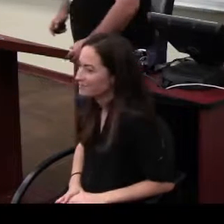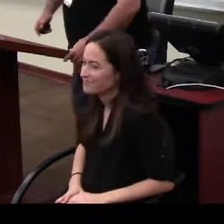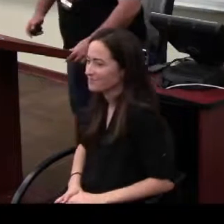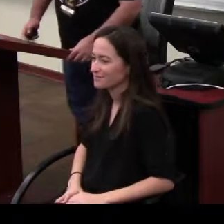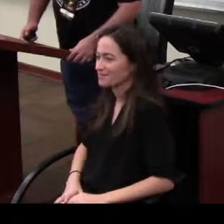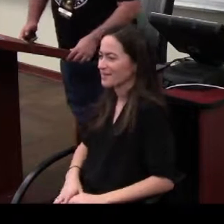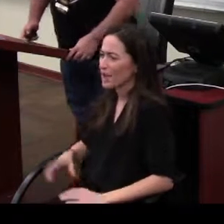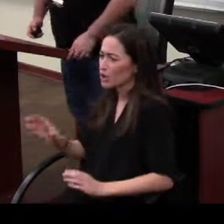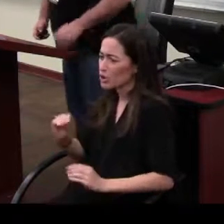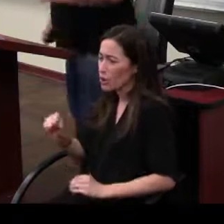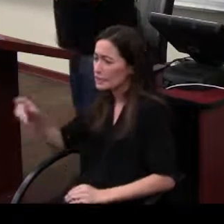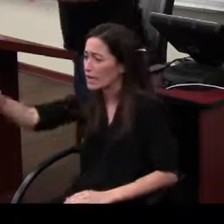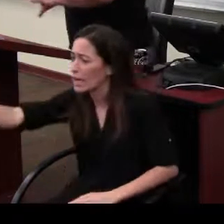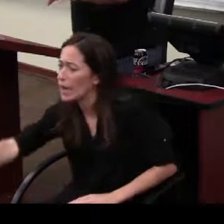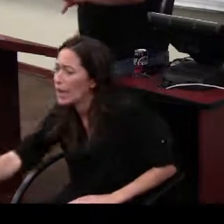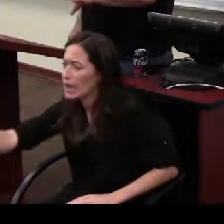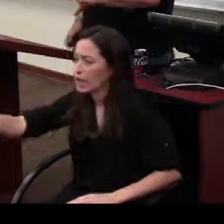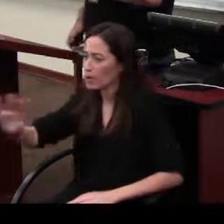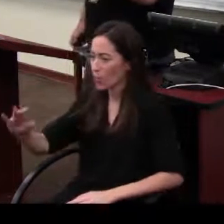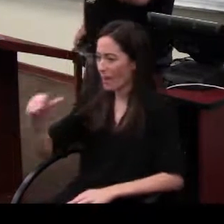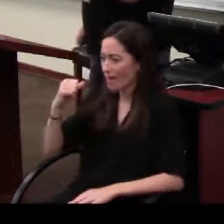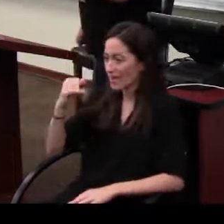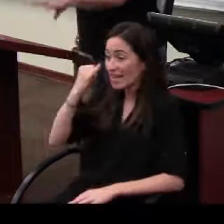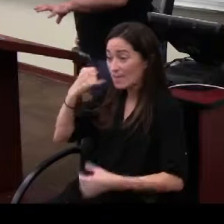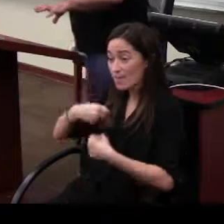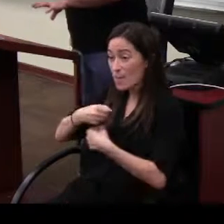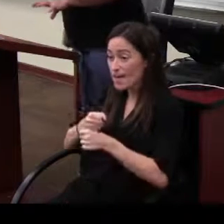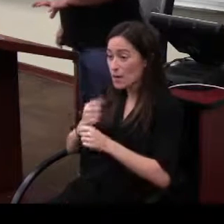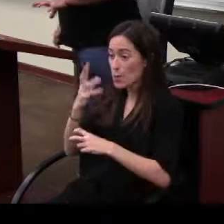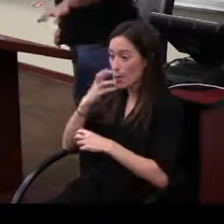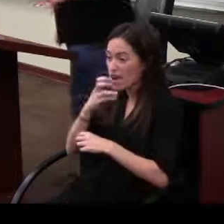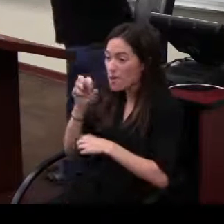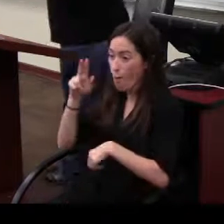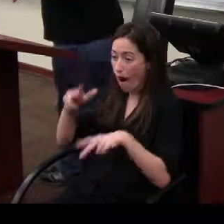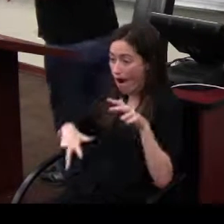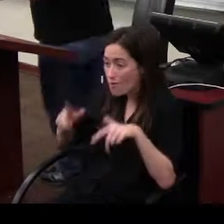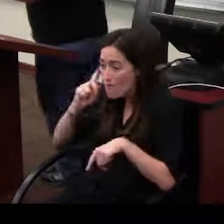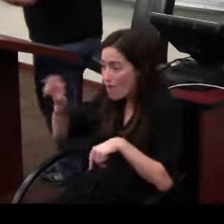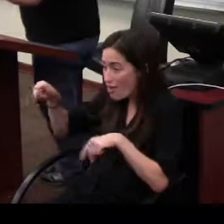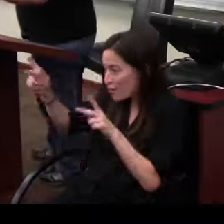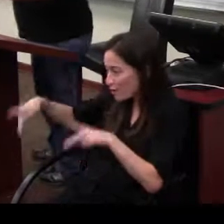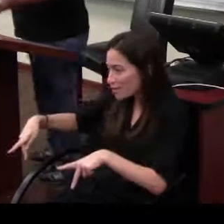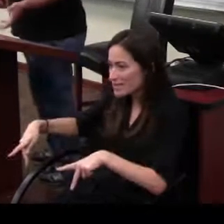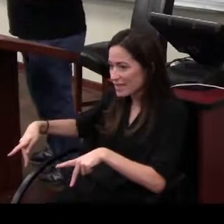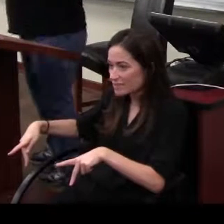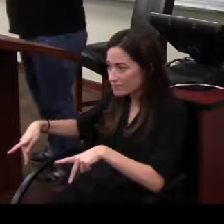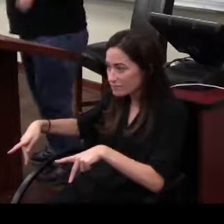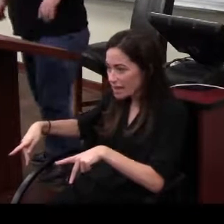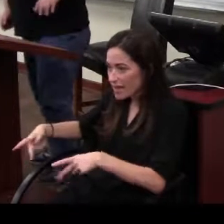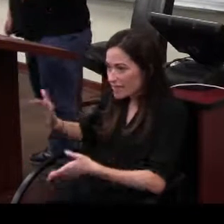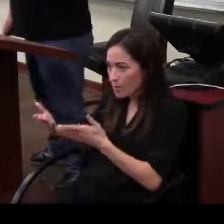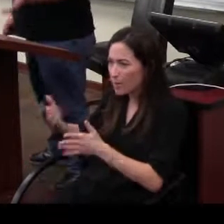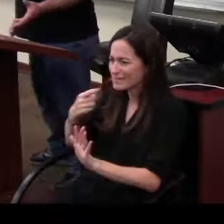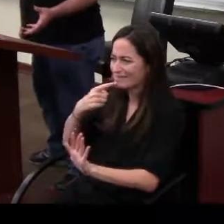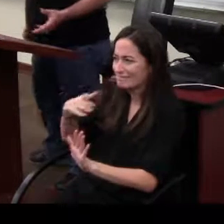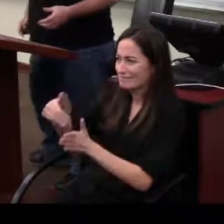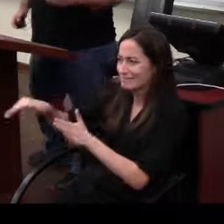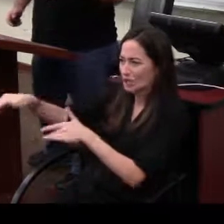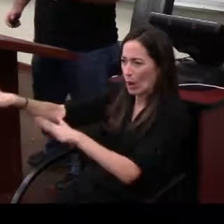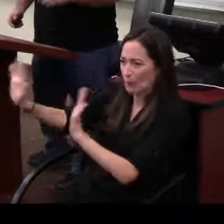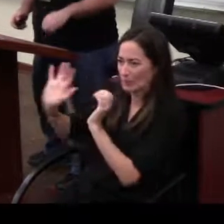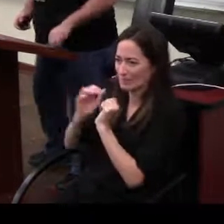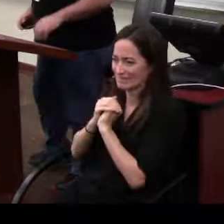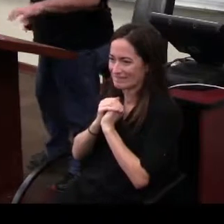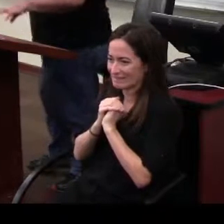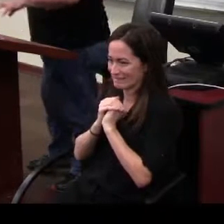Nobody's going to stick their hand in your back pocket. Make it awkward on you, make it weird for them, and odds are you're going to get to go wherever it is you need